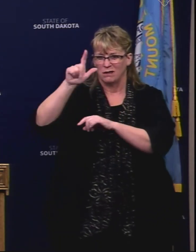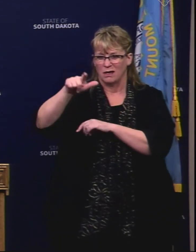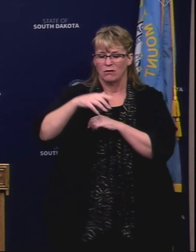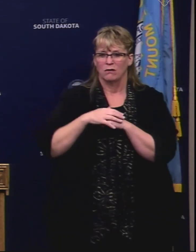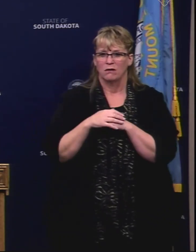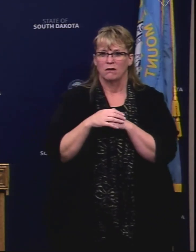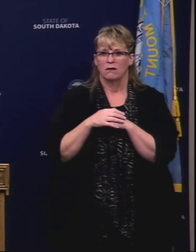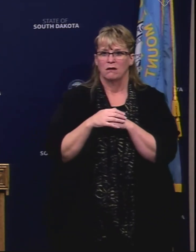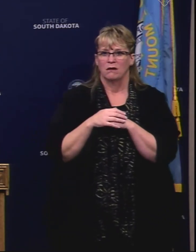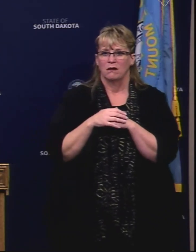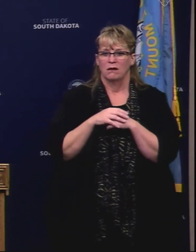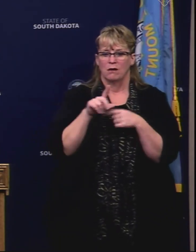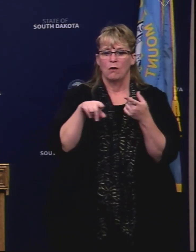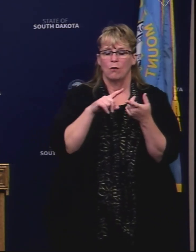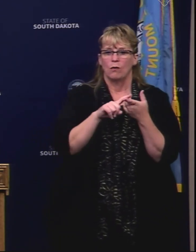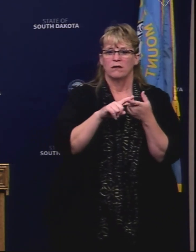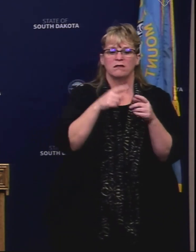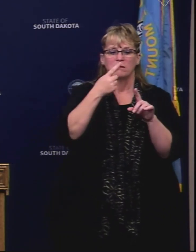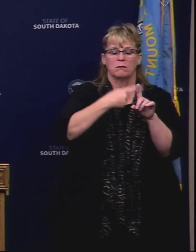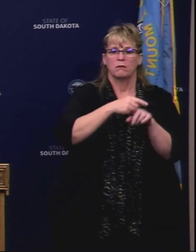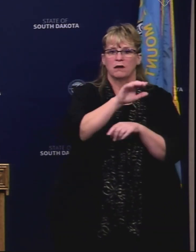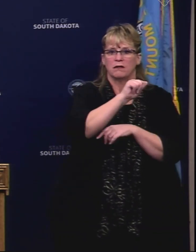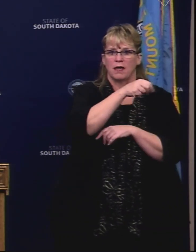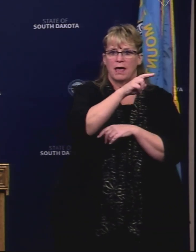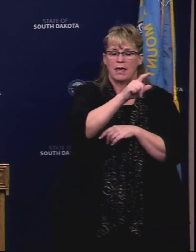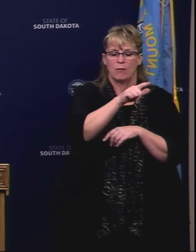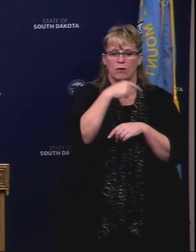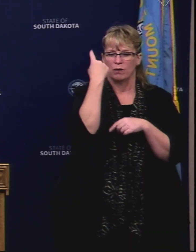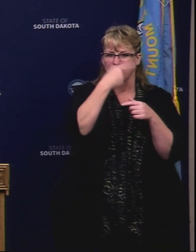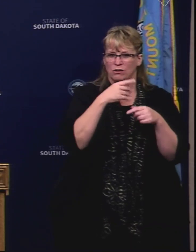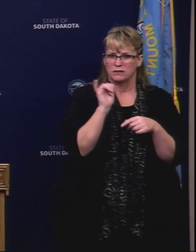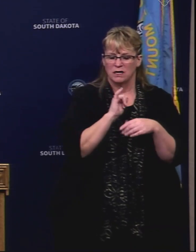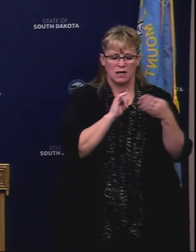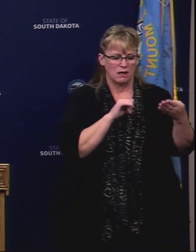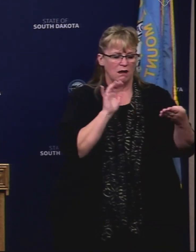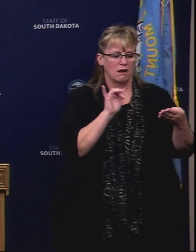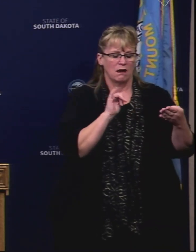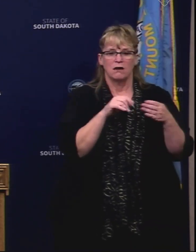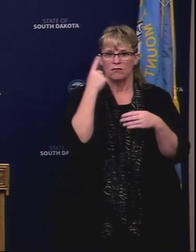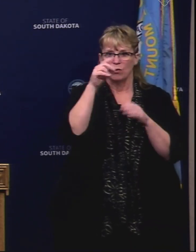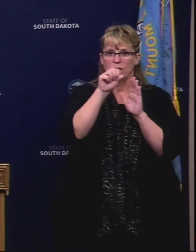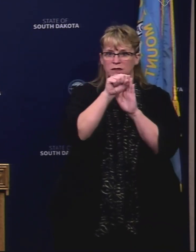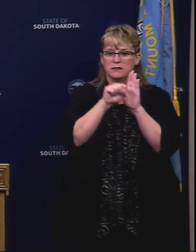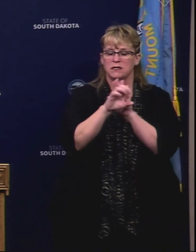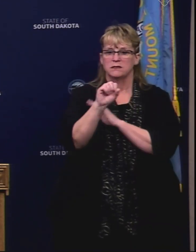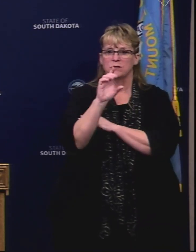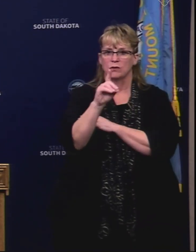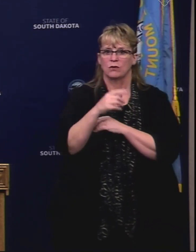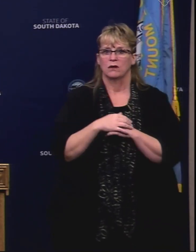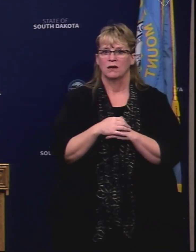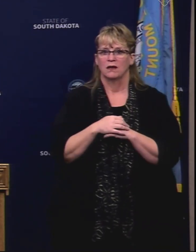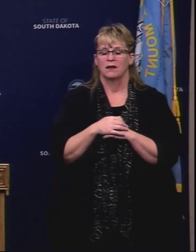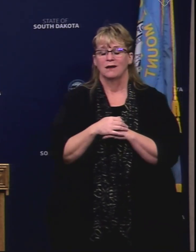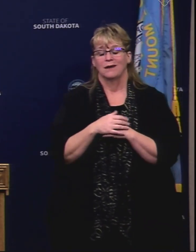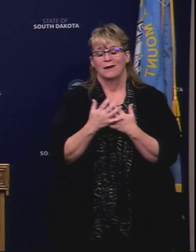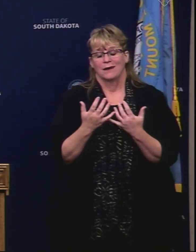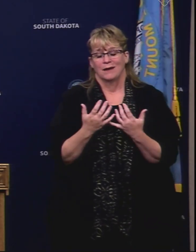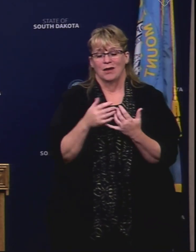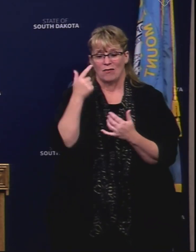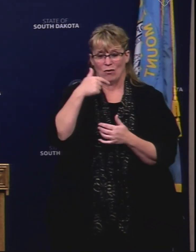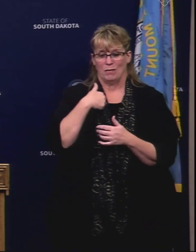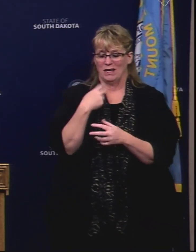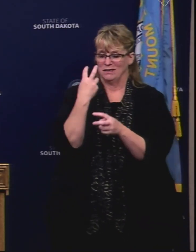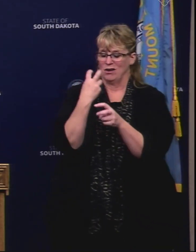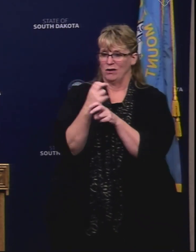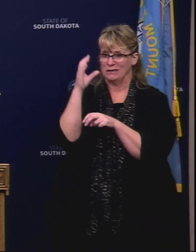next full picture of what April did and happened in the state. So that's really hard for me to guess, although I